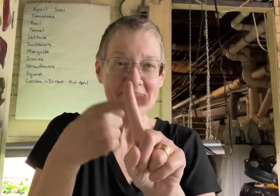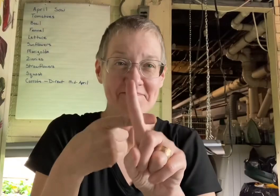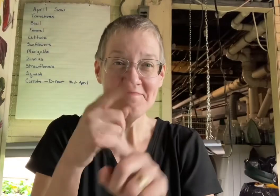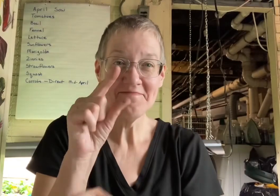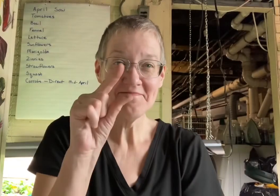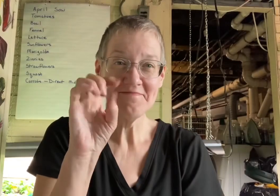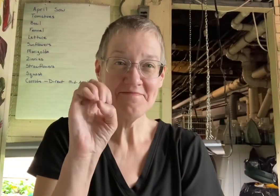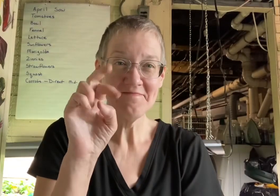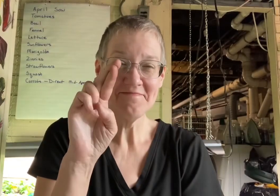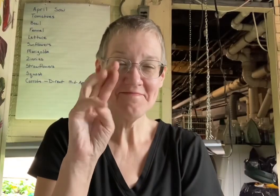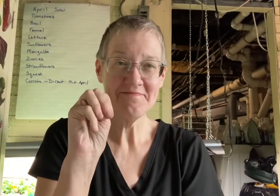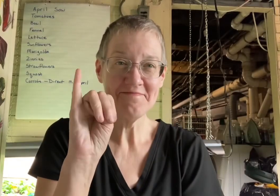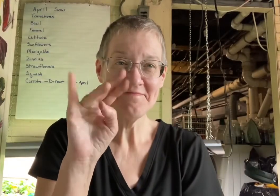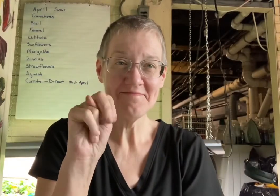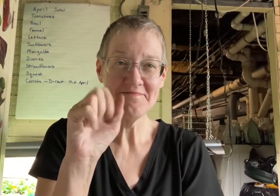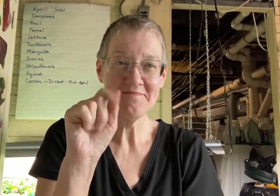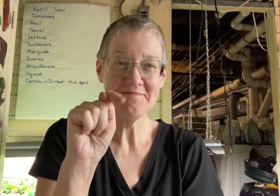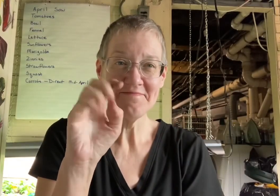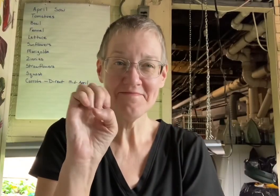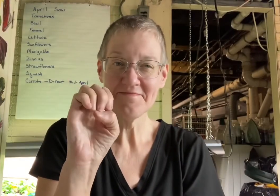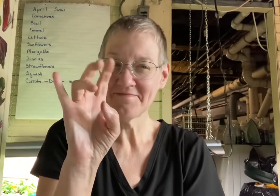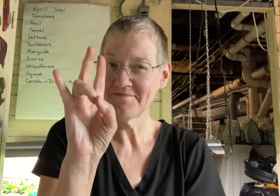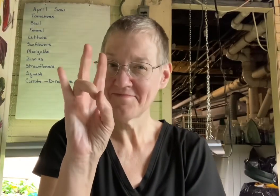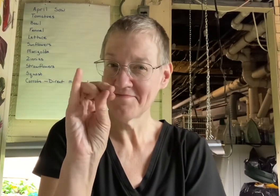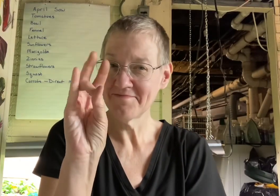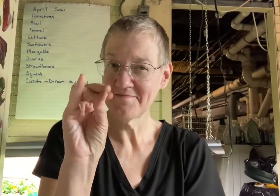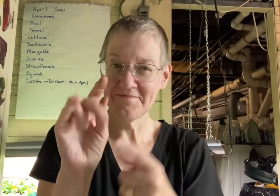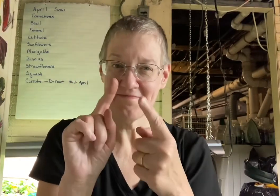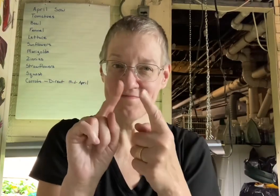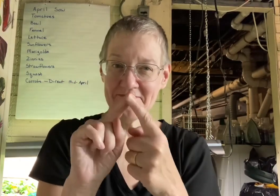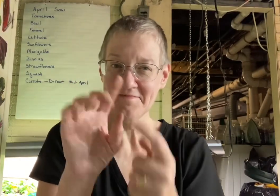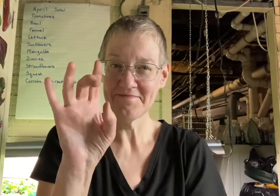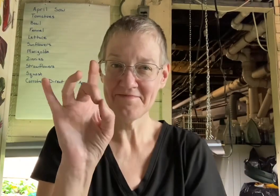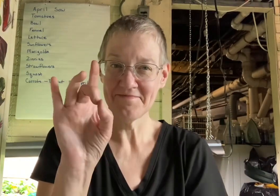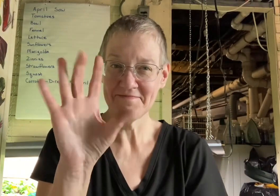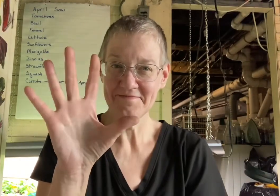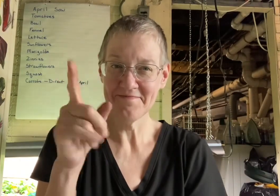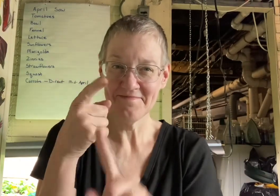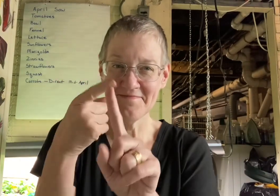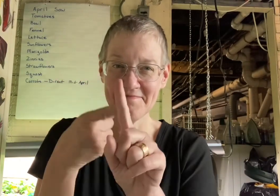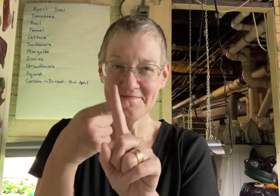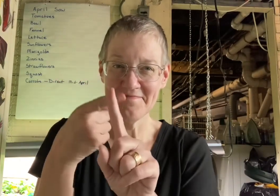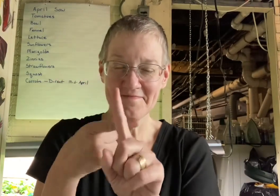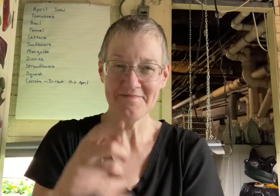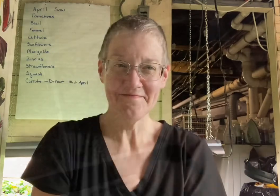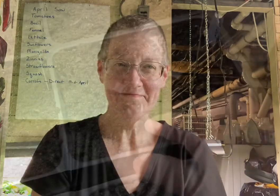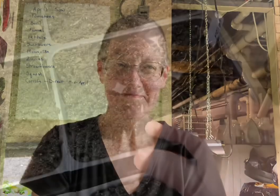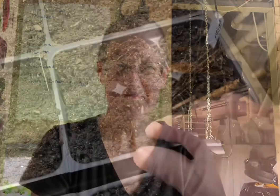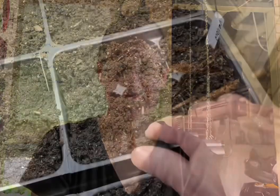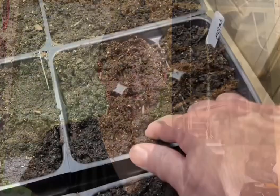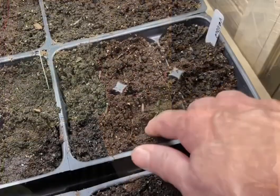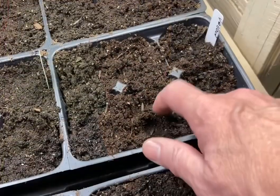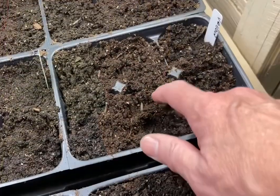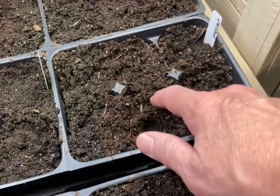Now they germinate best at 70 to 85 degrees.